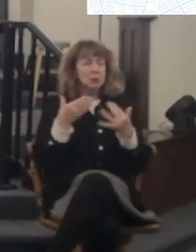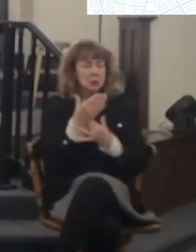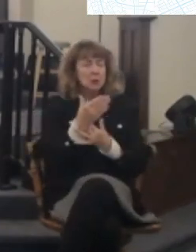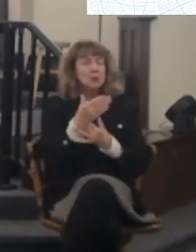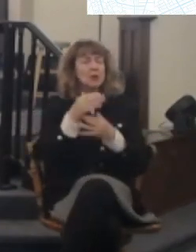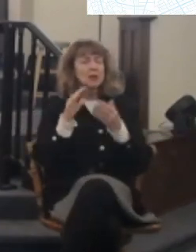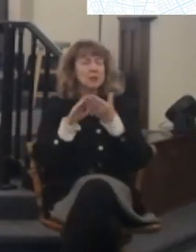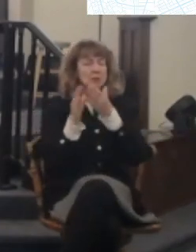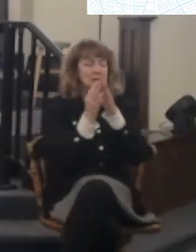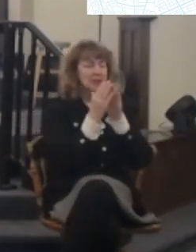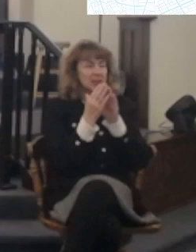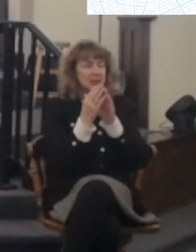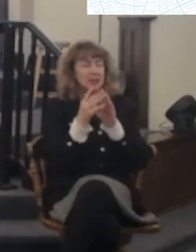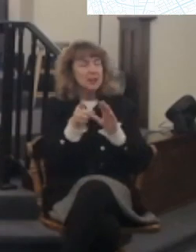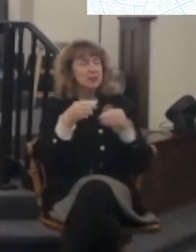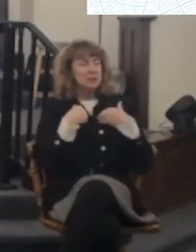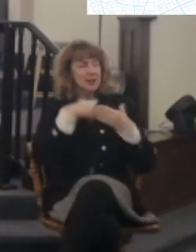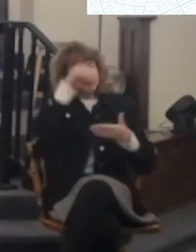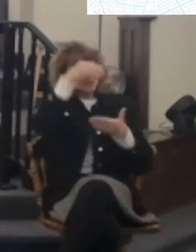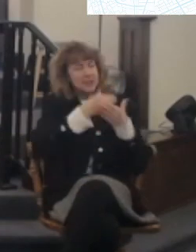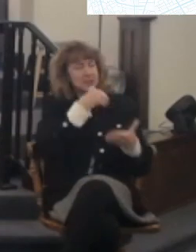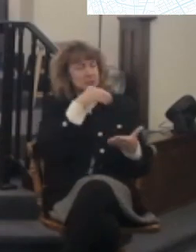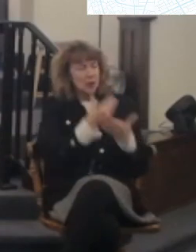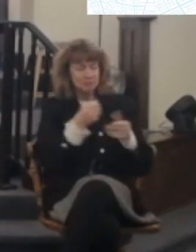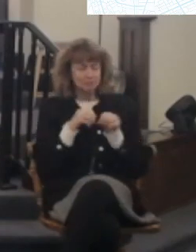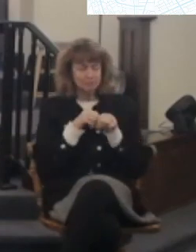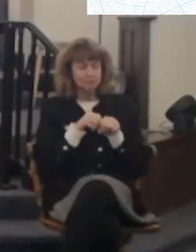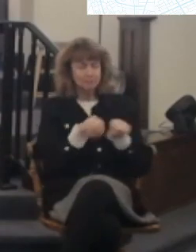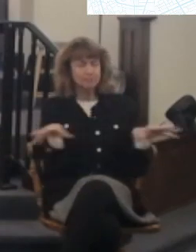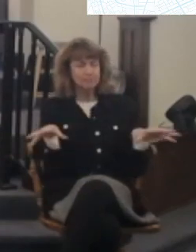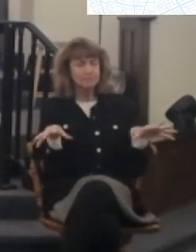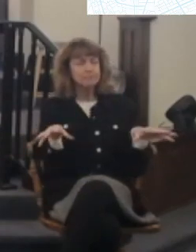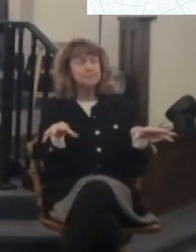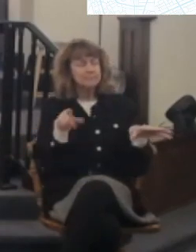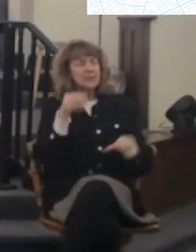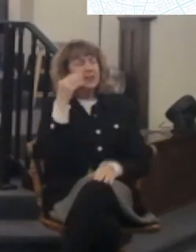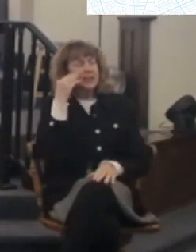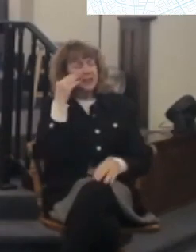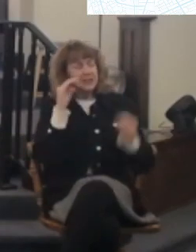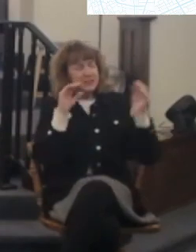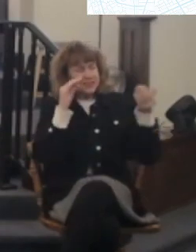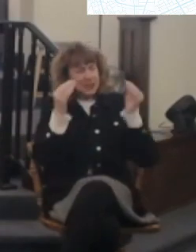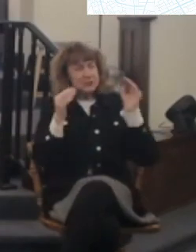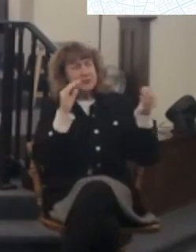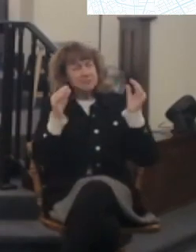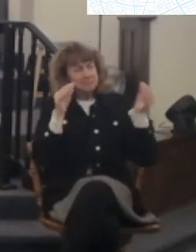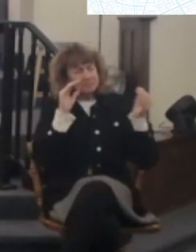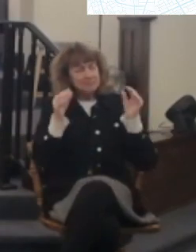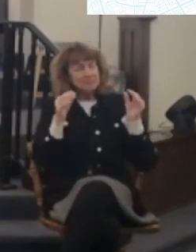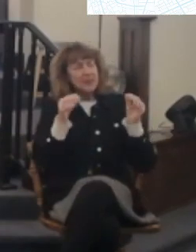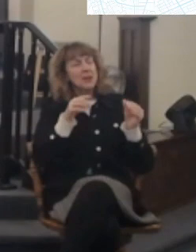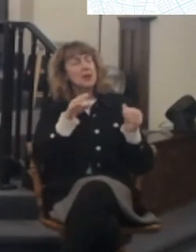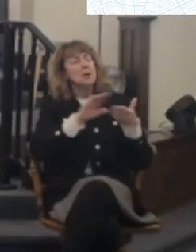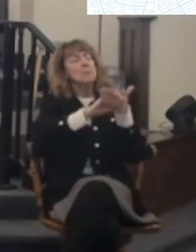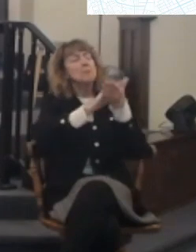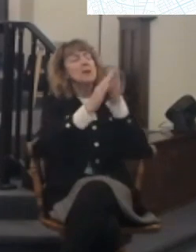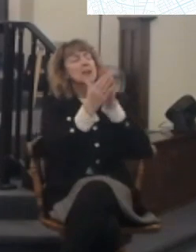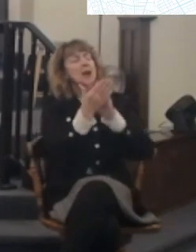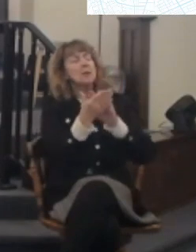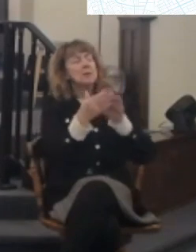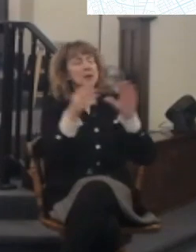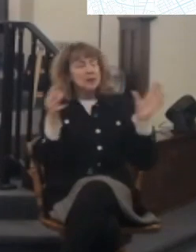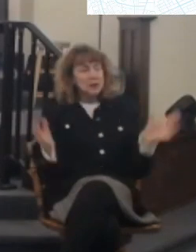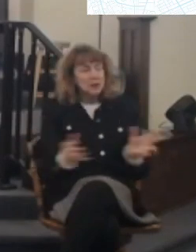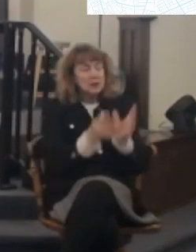Have sons and daughters. The language sounds very familiar, doesn't it? Be fruitful